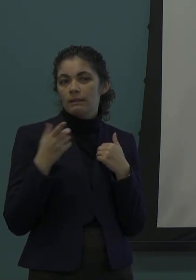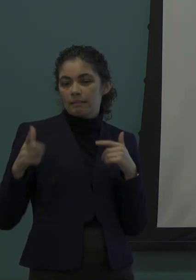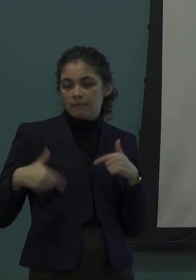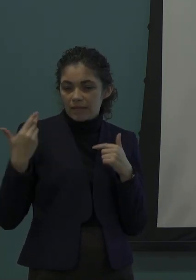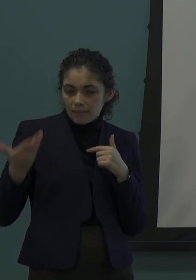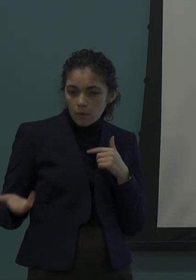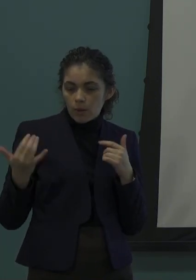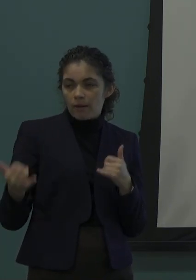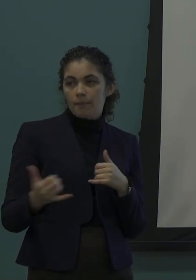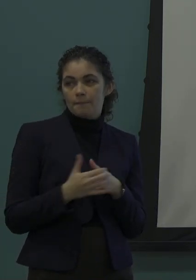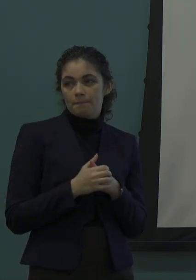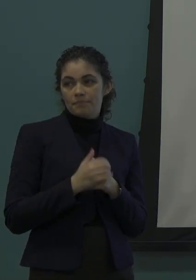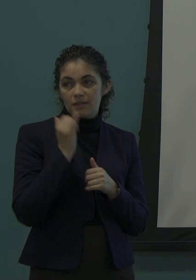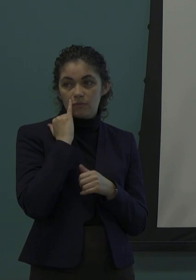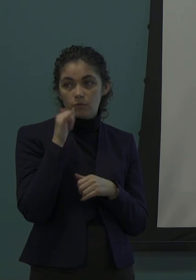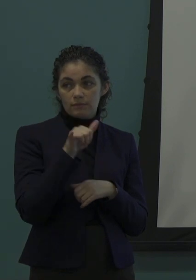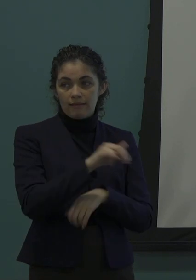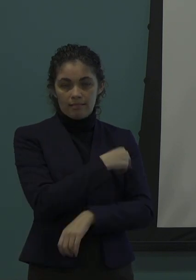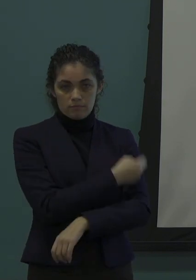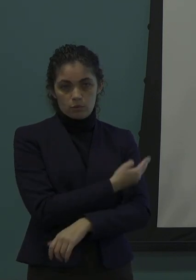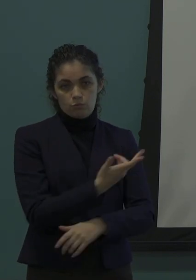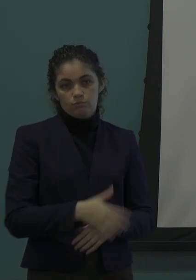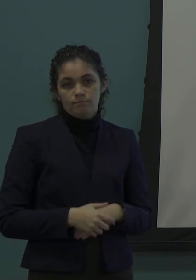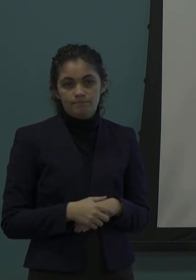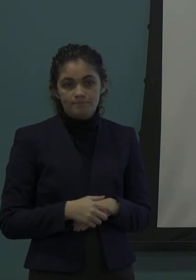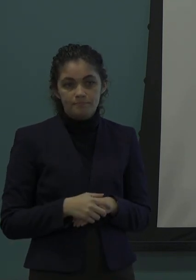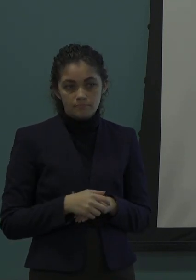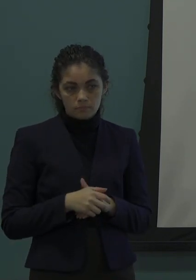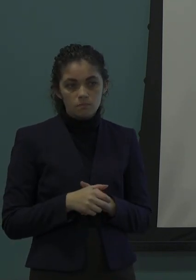are, especially if they're in the hospital.